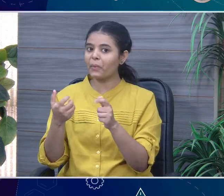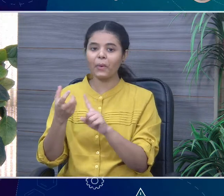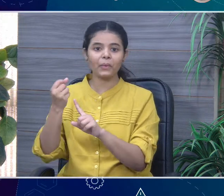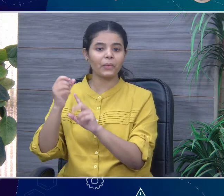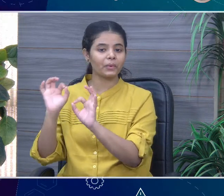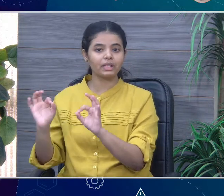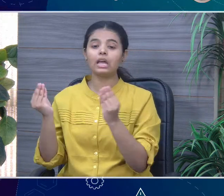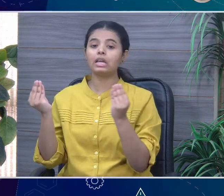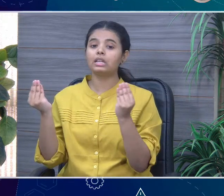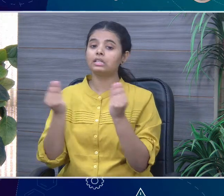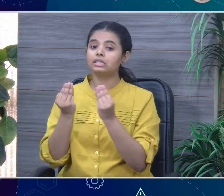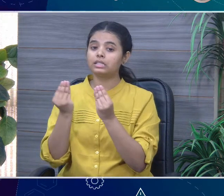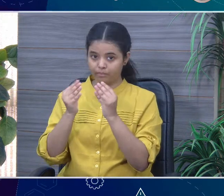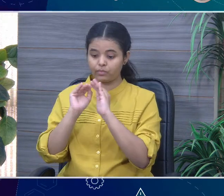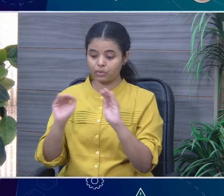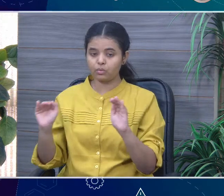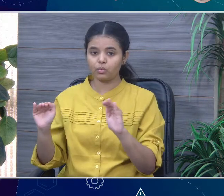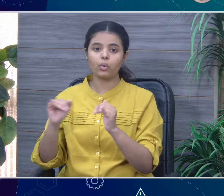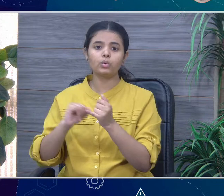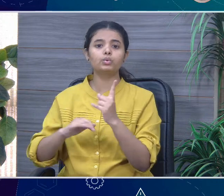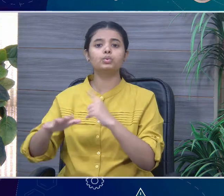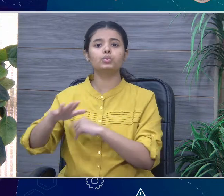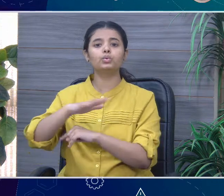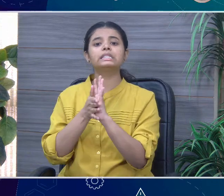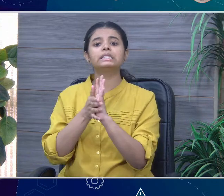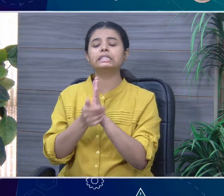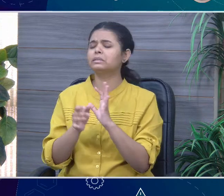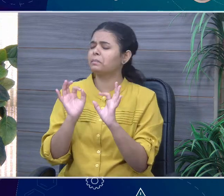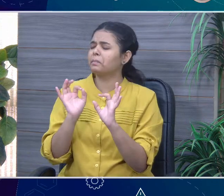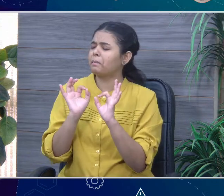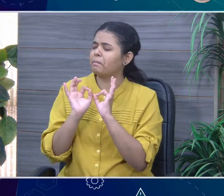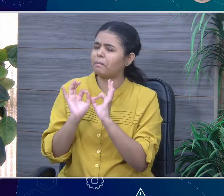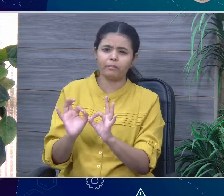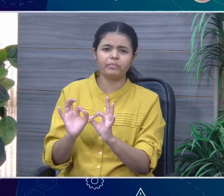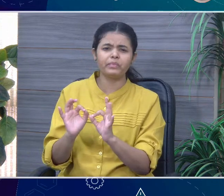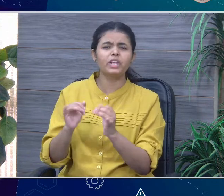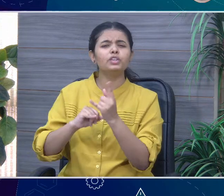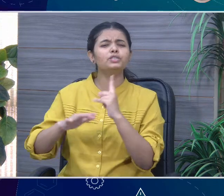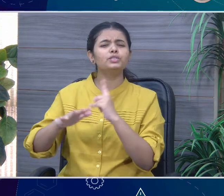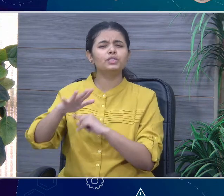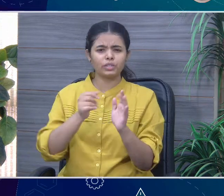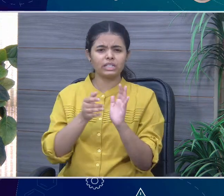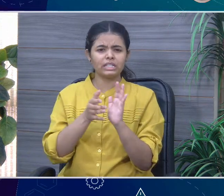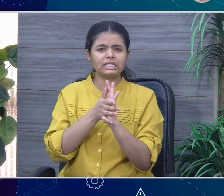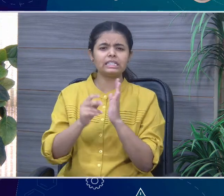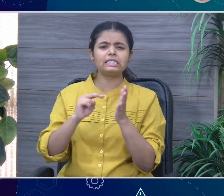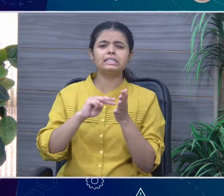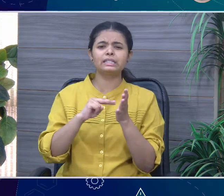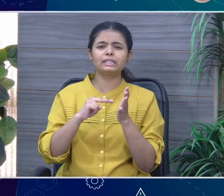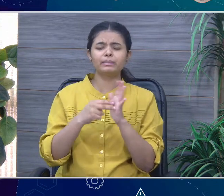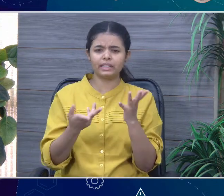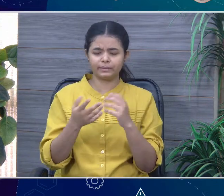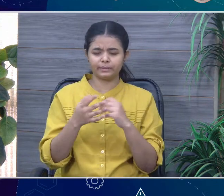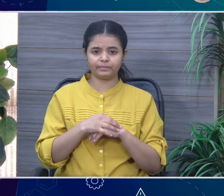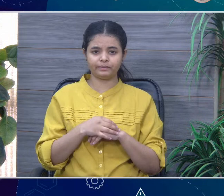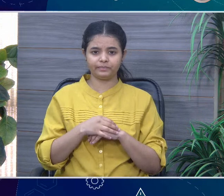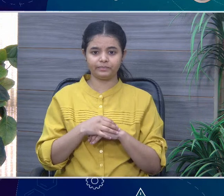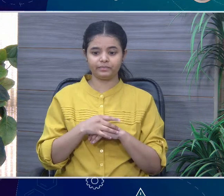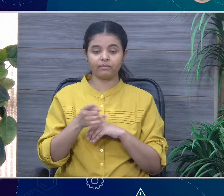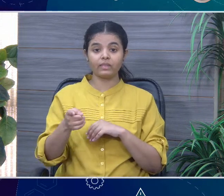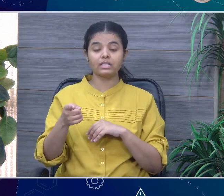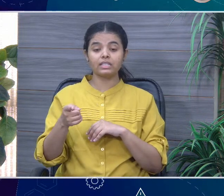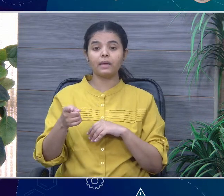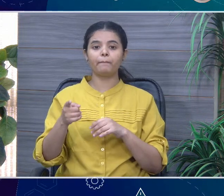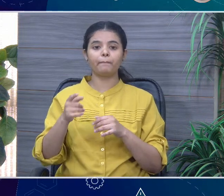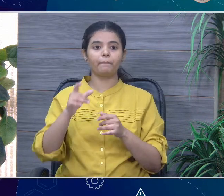are very good at social skills. Now, what are these social skills? Social skills are like, for example, empathizing